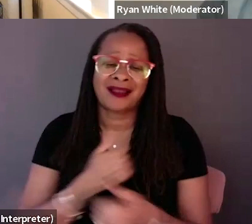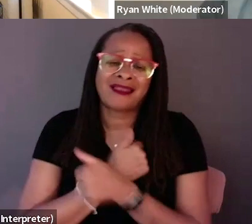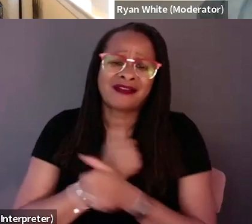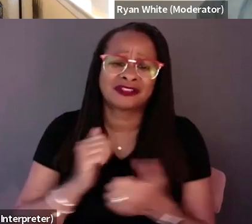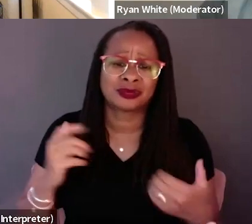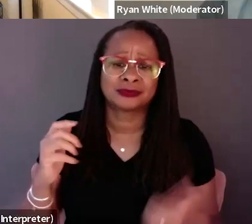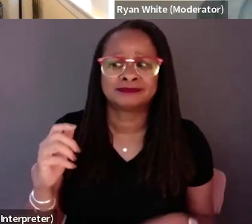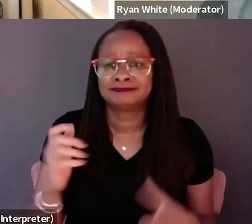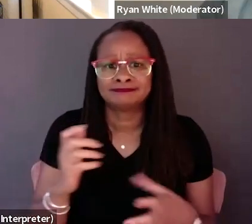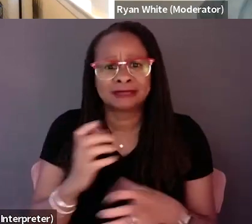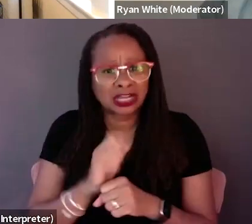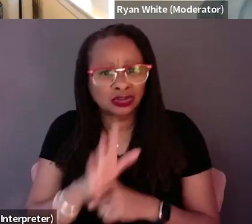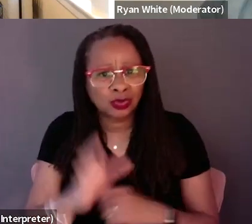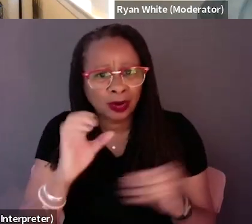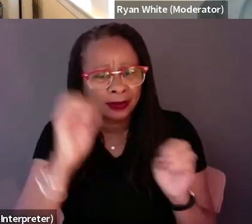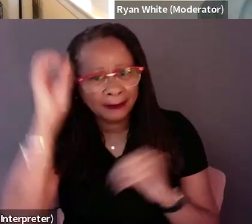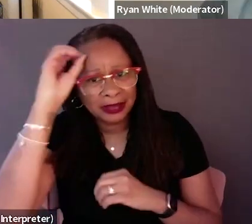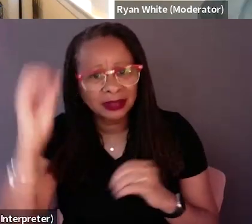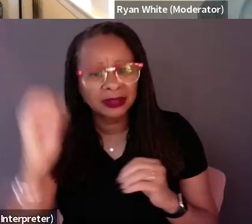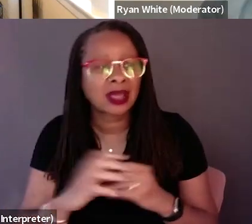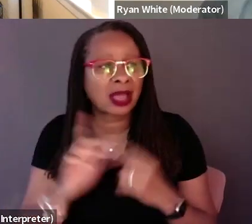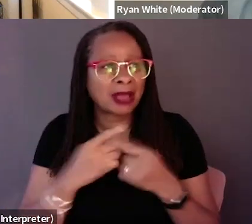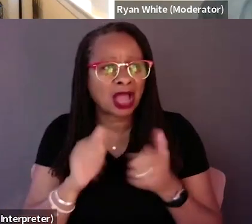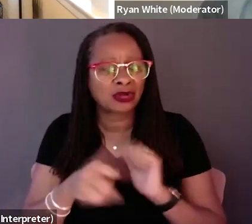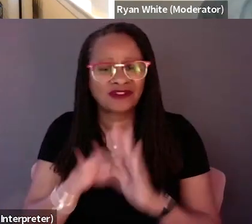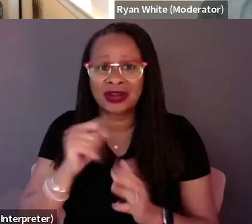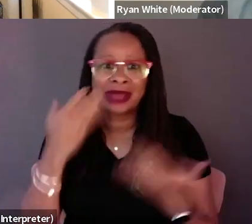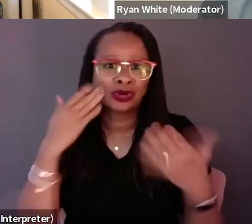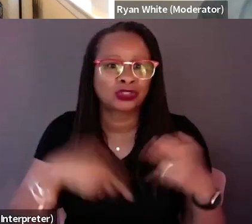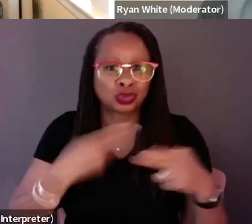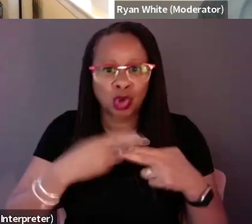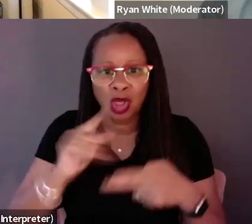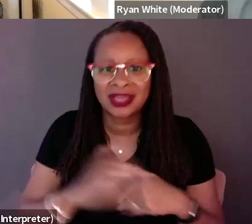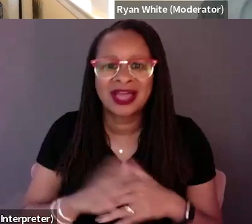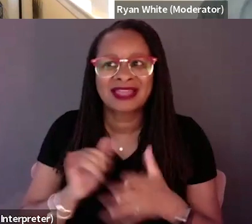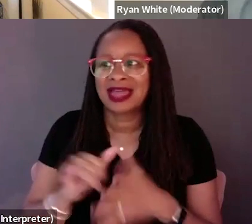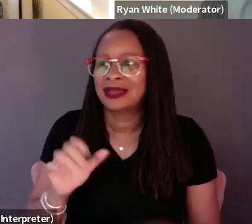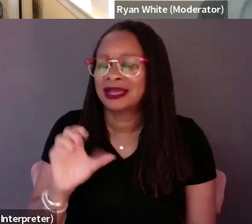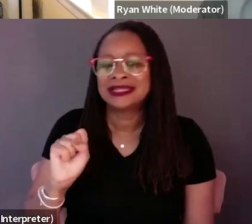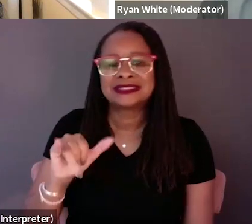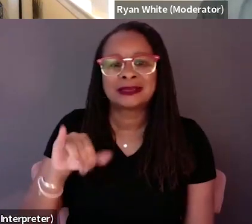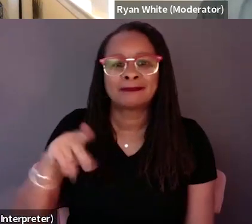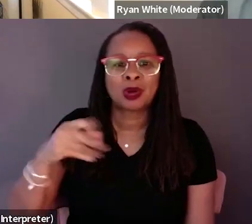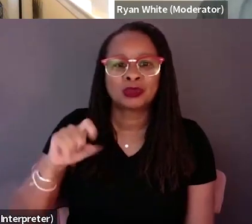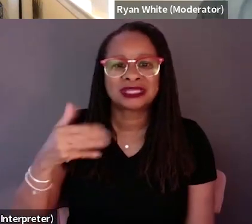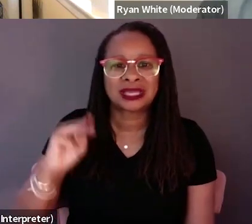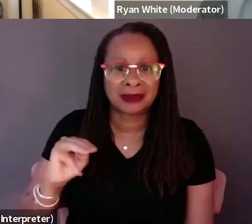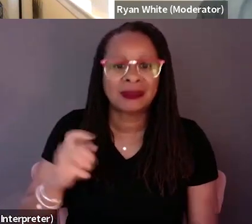to hear more about it and how you found it. I don't even know what you call it, but it's like that symposium